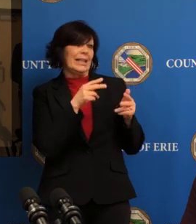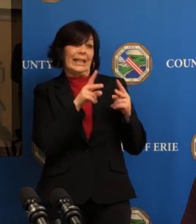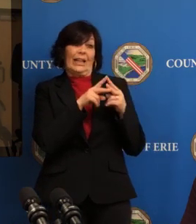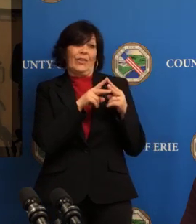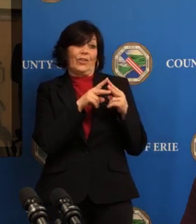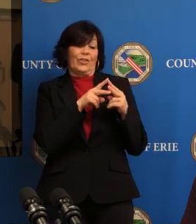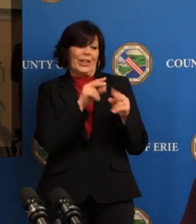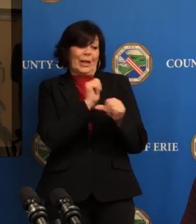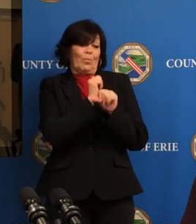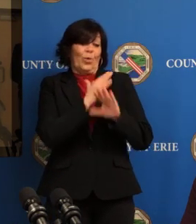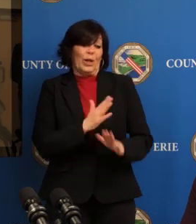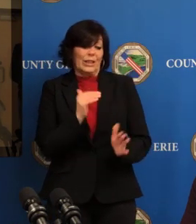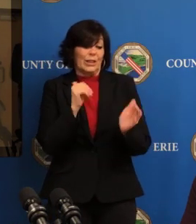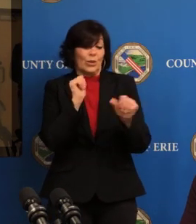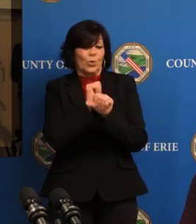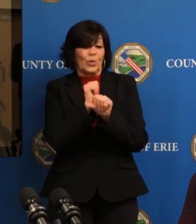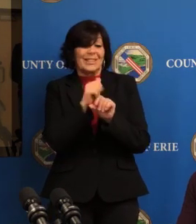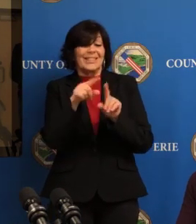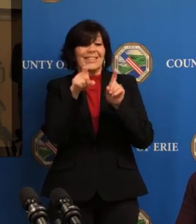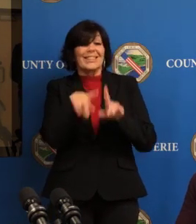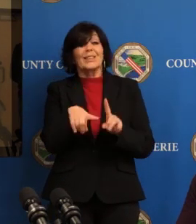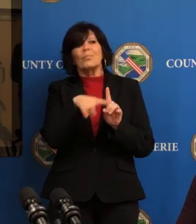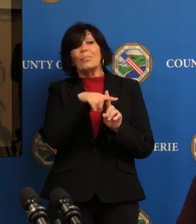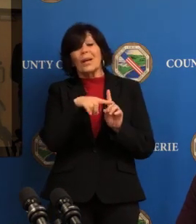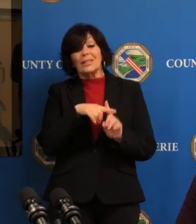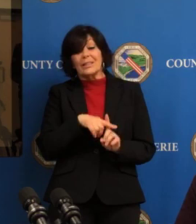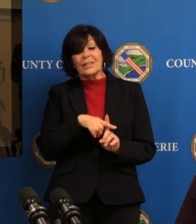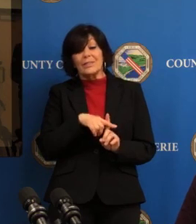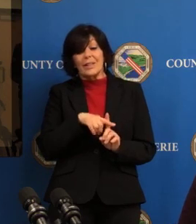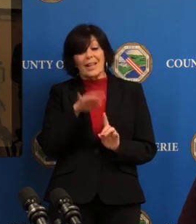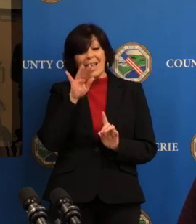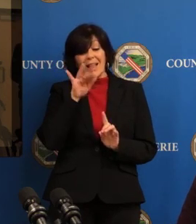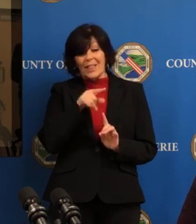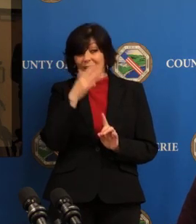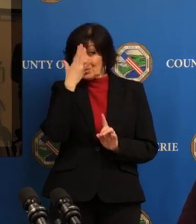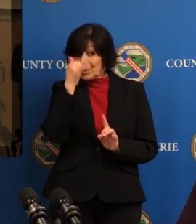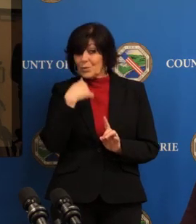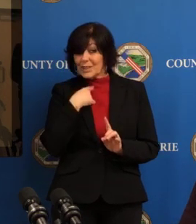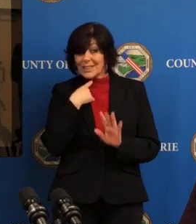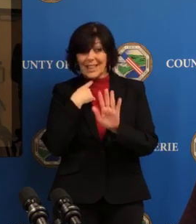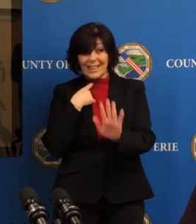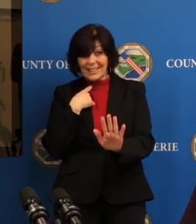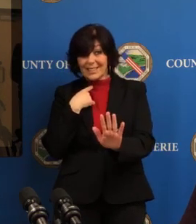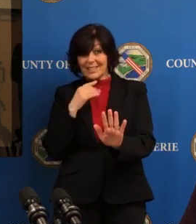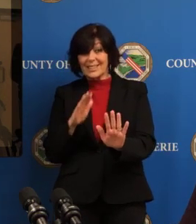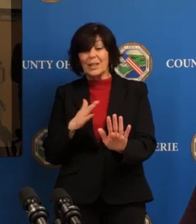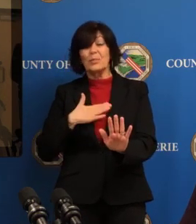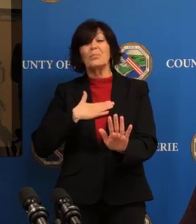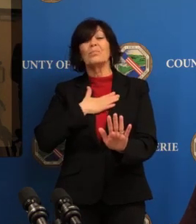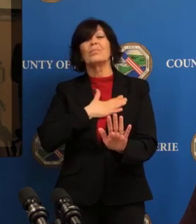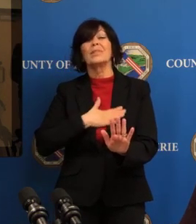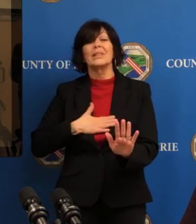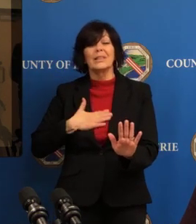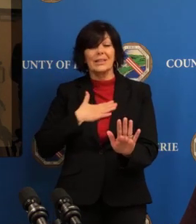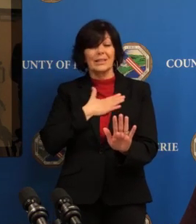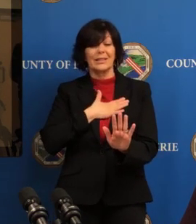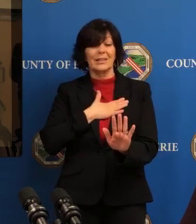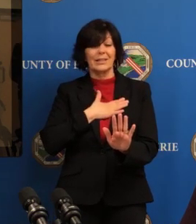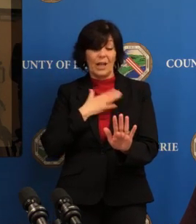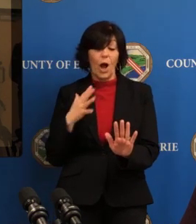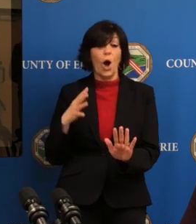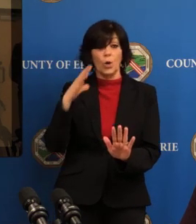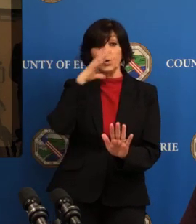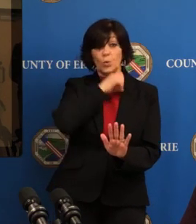have had employees who've tested positive for COVID-19. That's why we're saying to everyone, please go under the